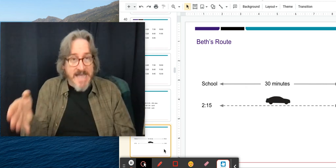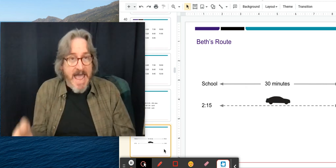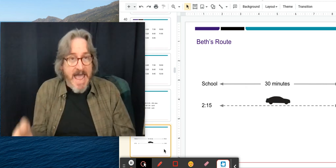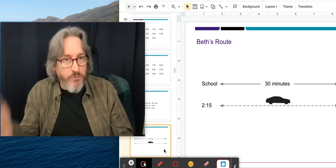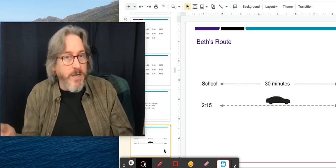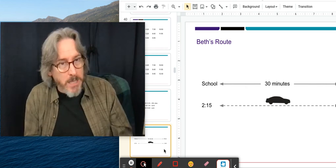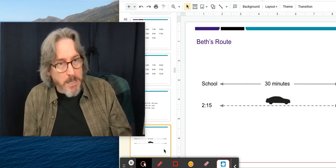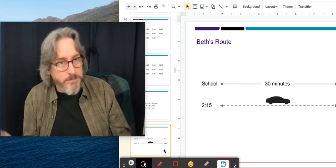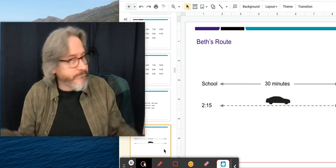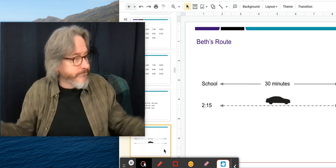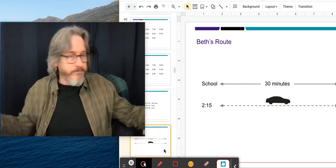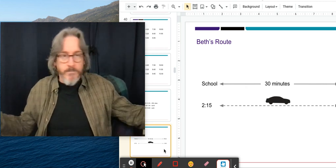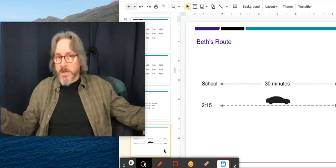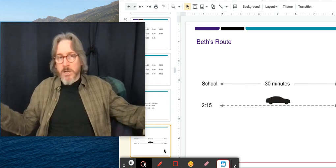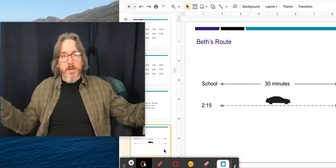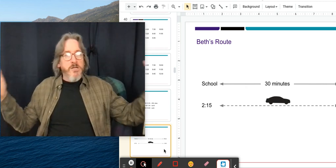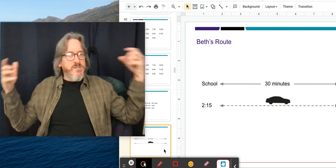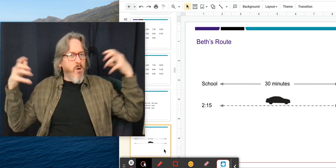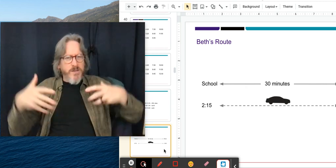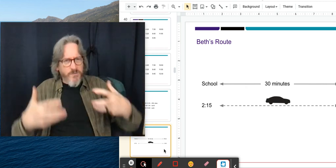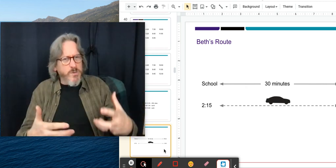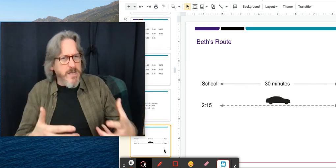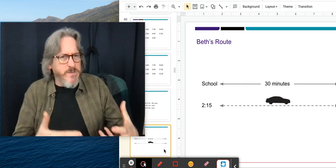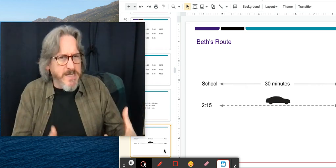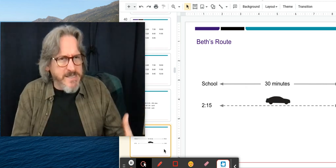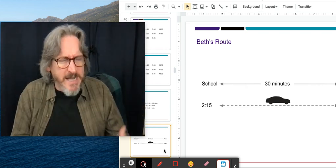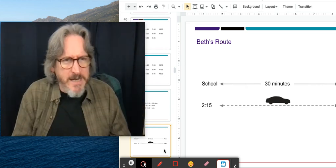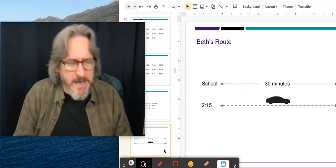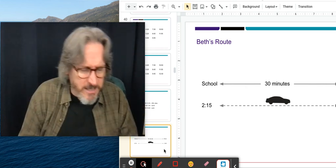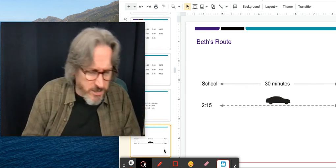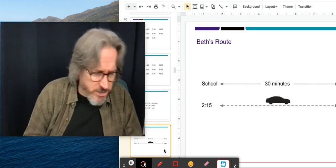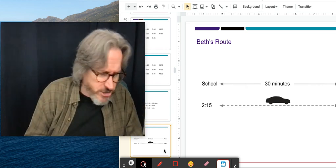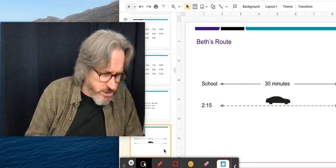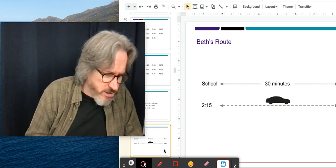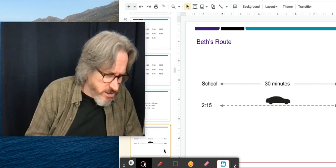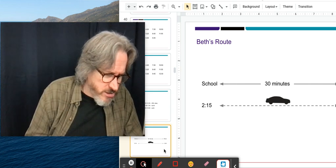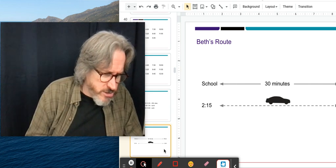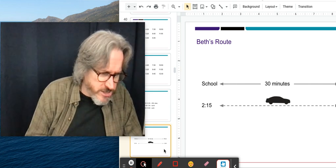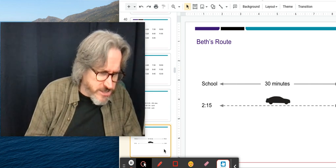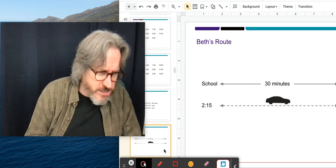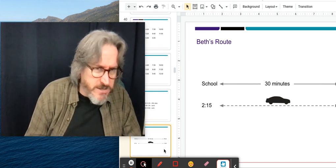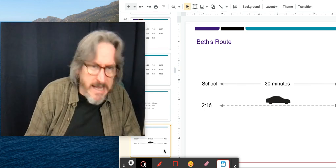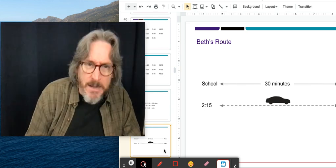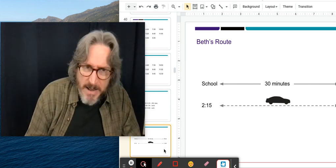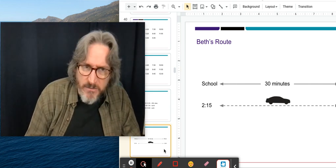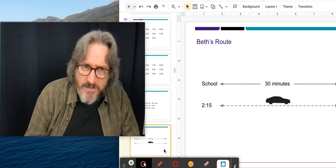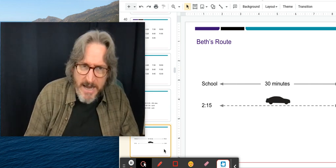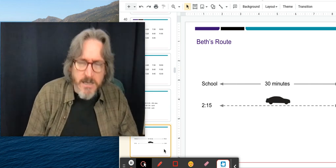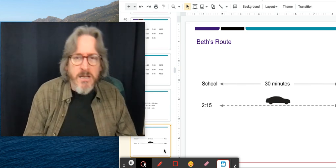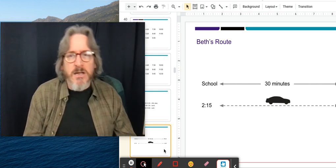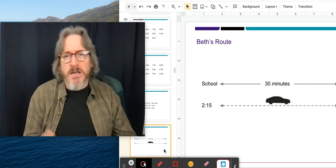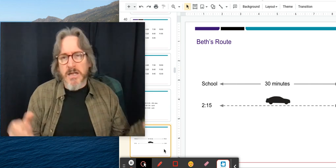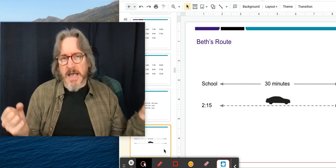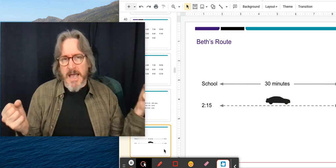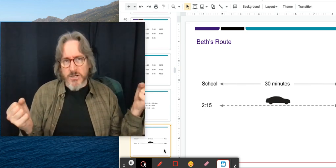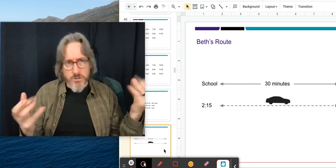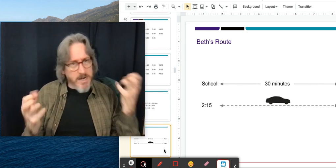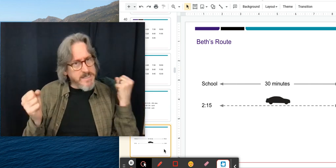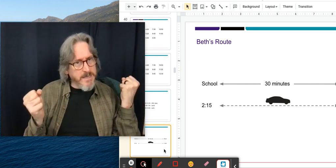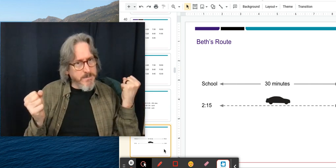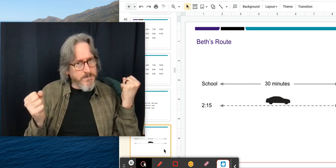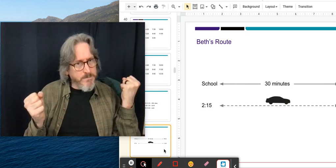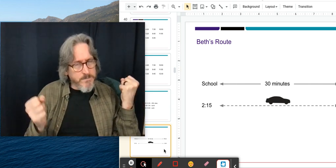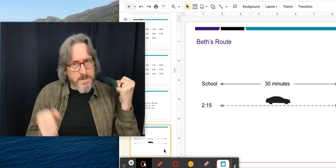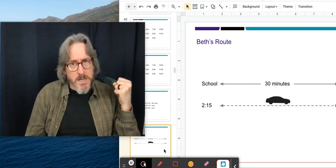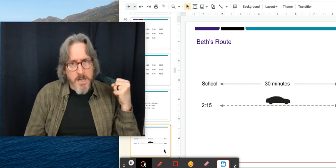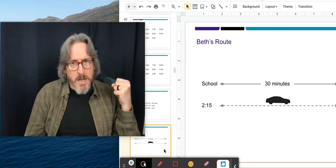ends at 3 o'clock. So all the different ways we can say it in English, just think about that and try to